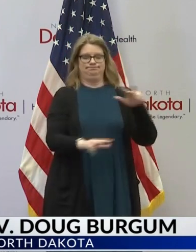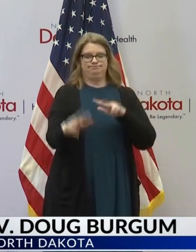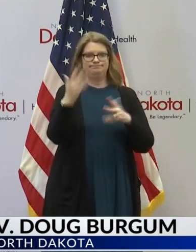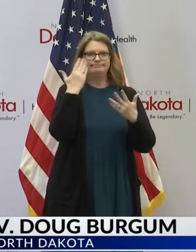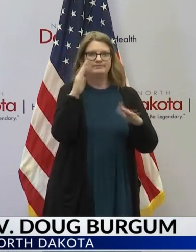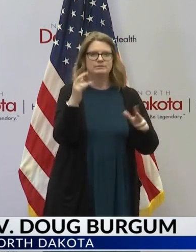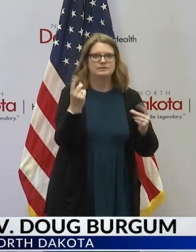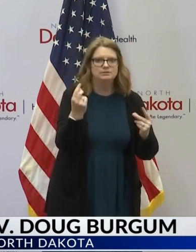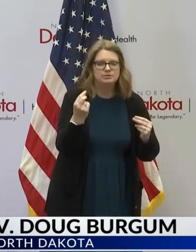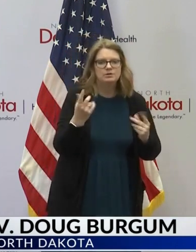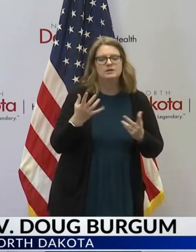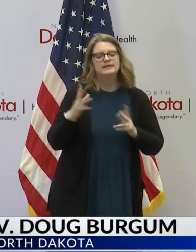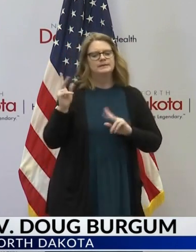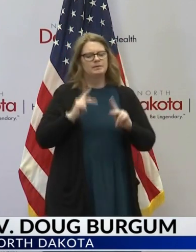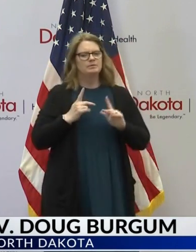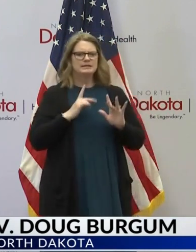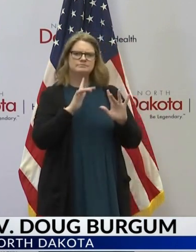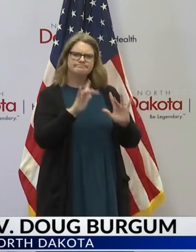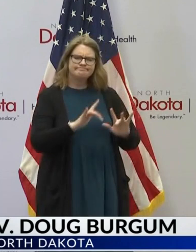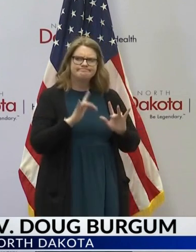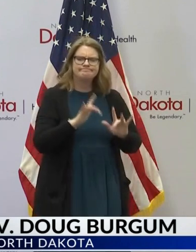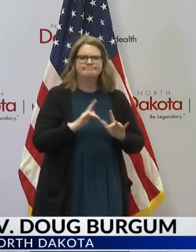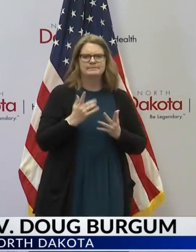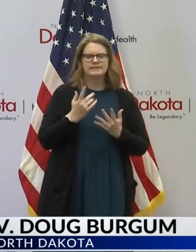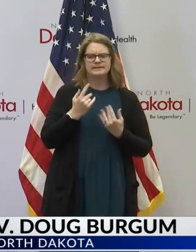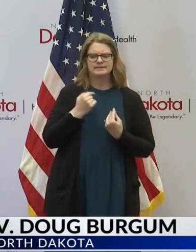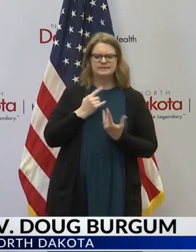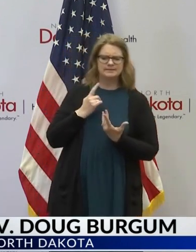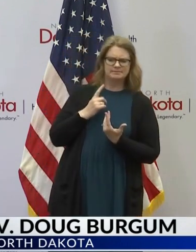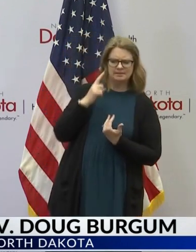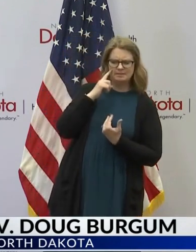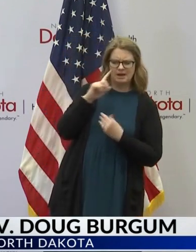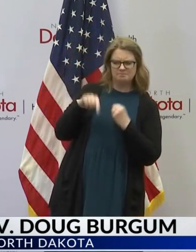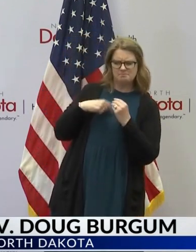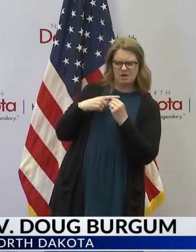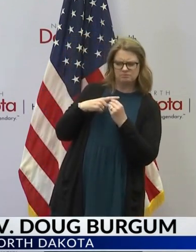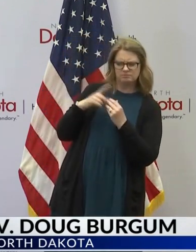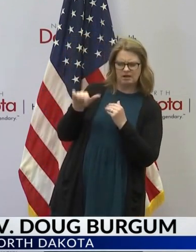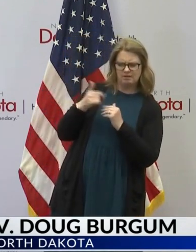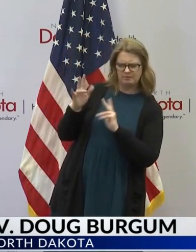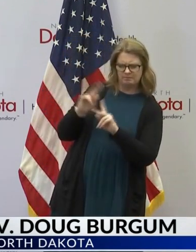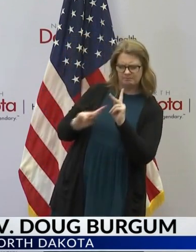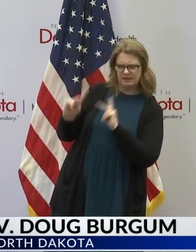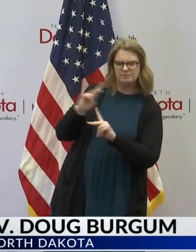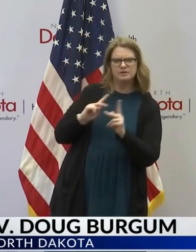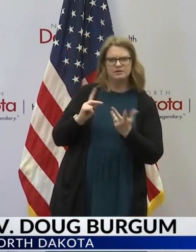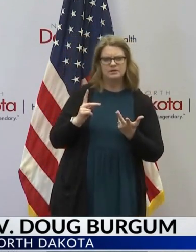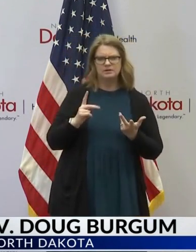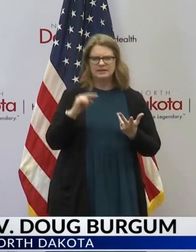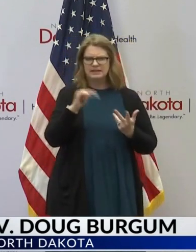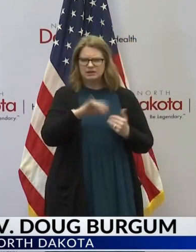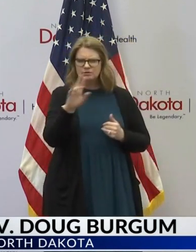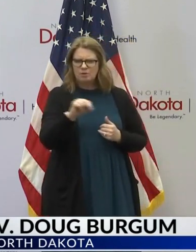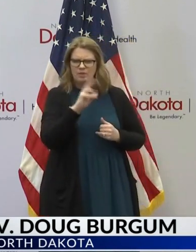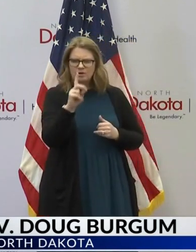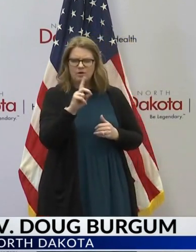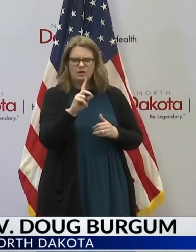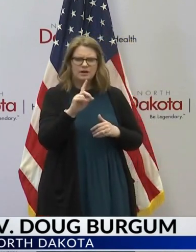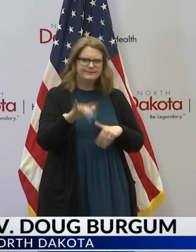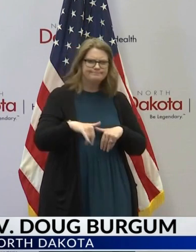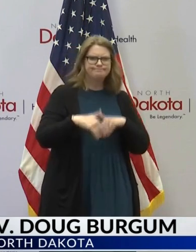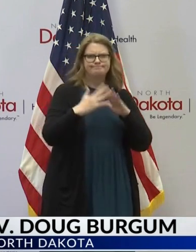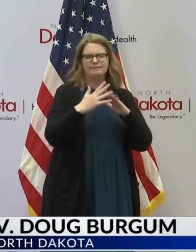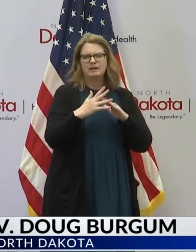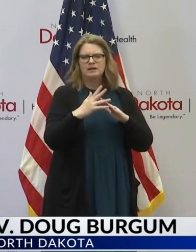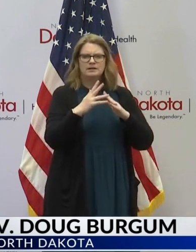people were empathetic, they were considerate, they were thoughtful. As we know, in North Dakota, when we faced emergencies in the past, whether it's